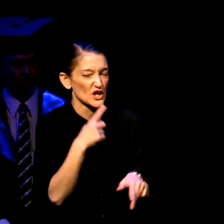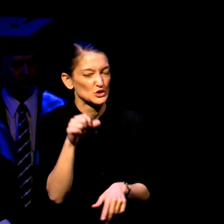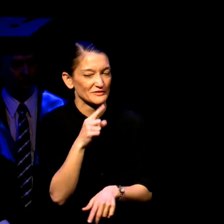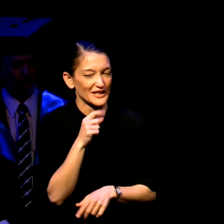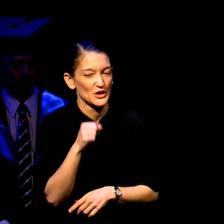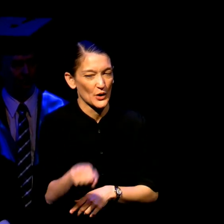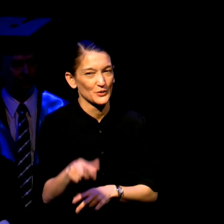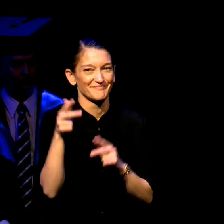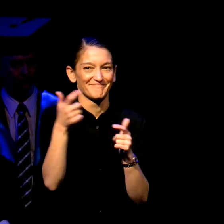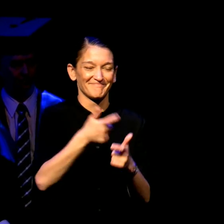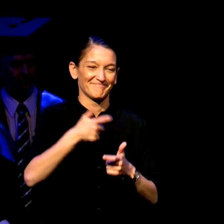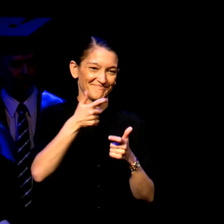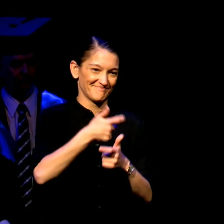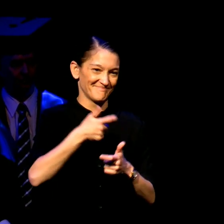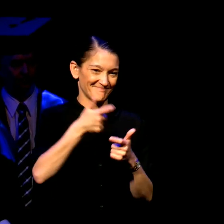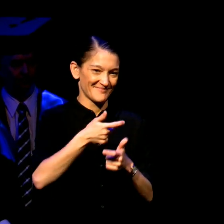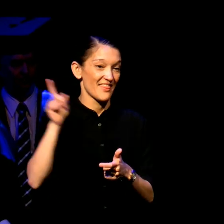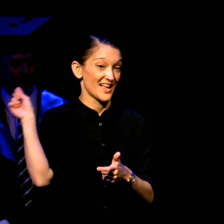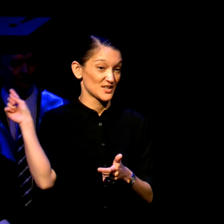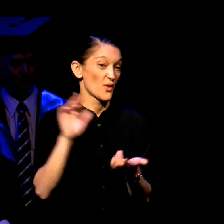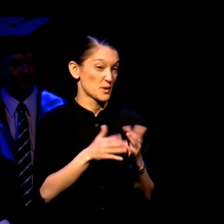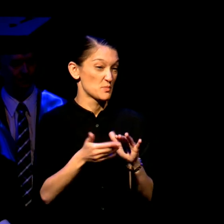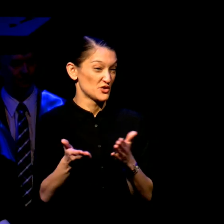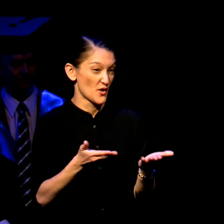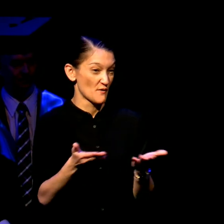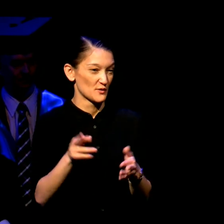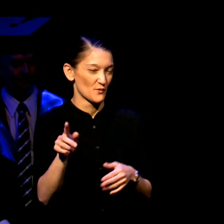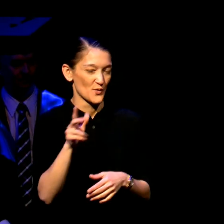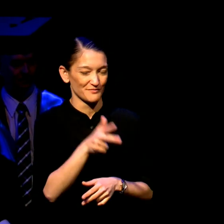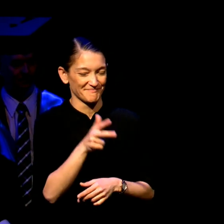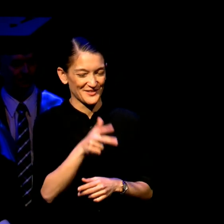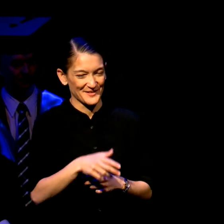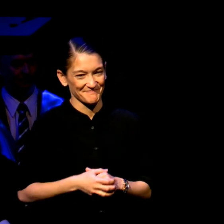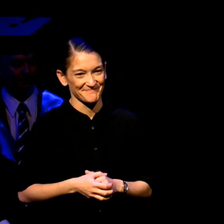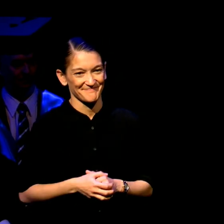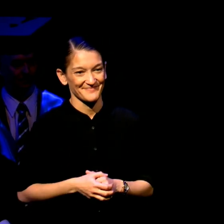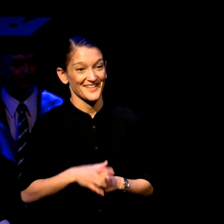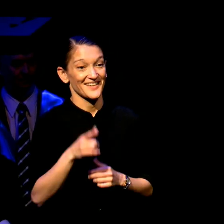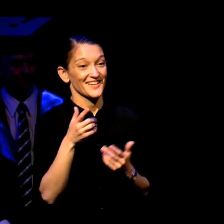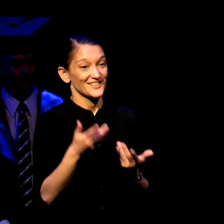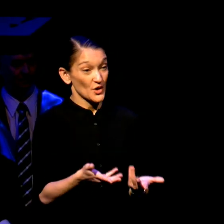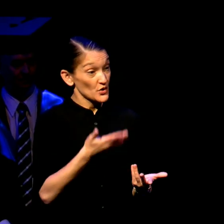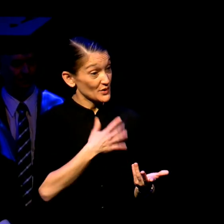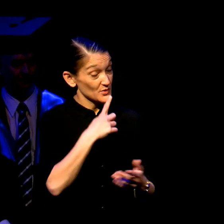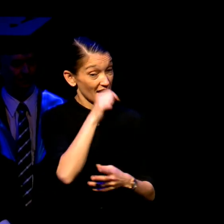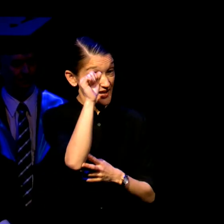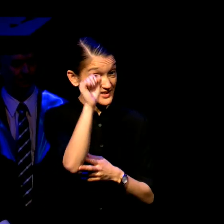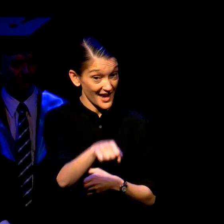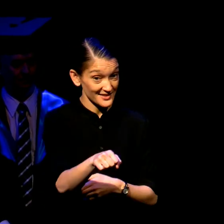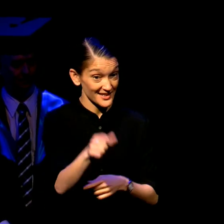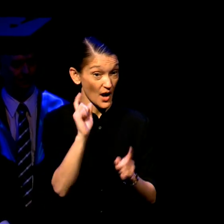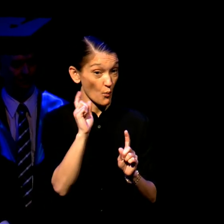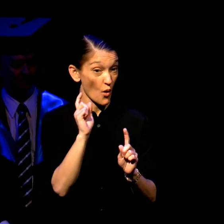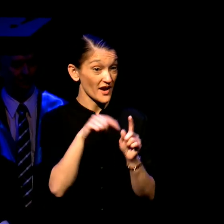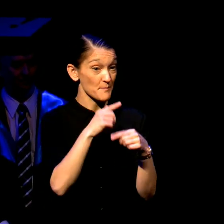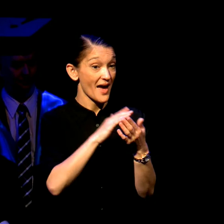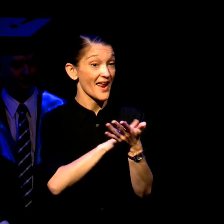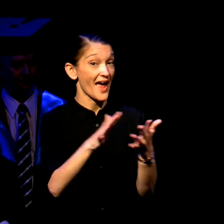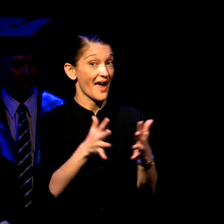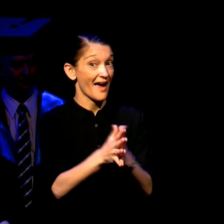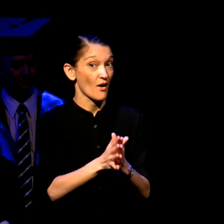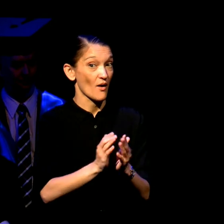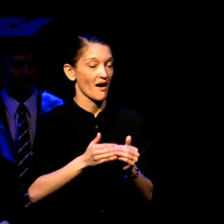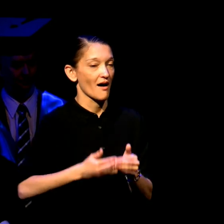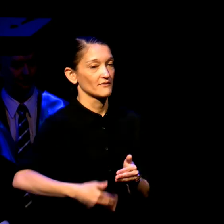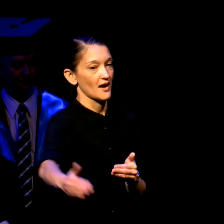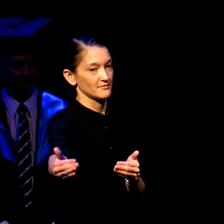that, hence the community service. You've got to say yes and worry about the how after. The